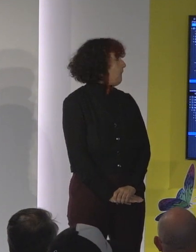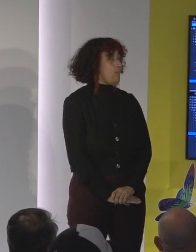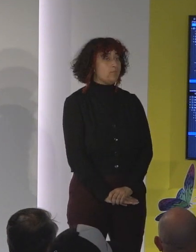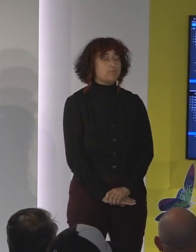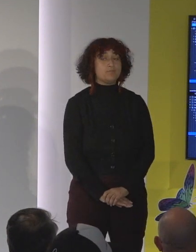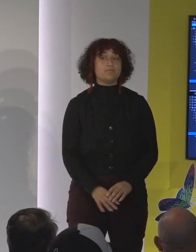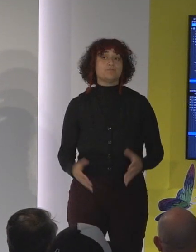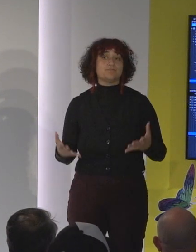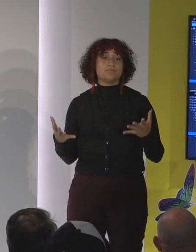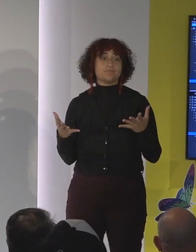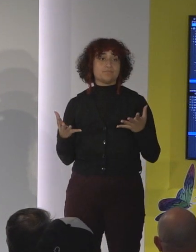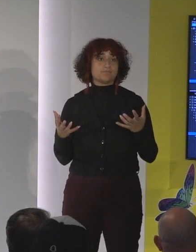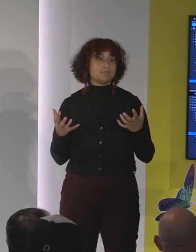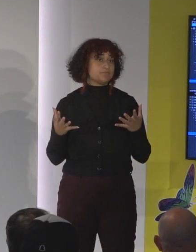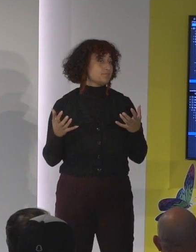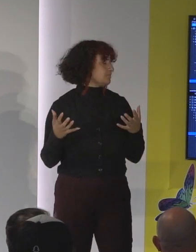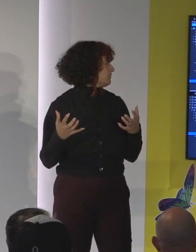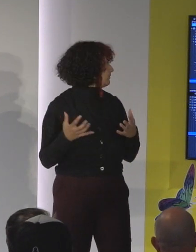We want to